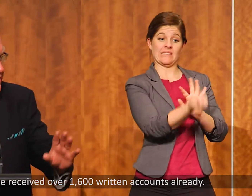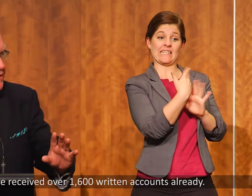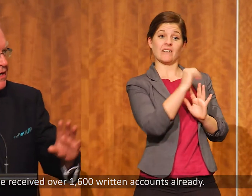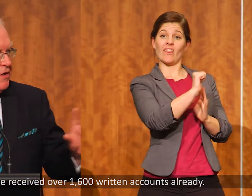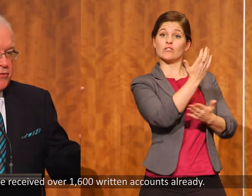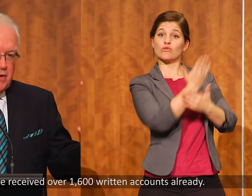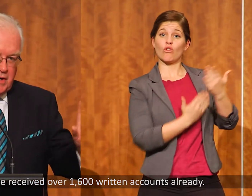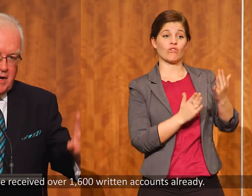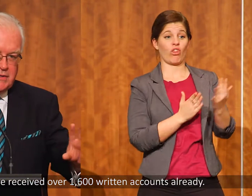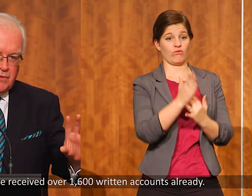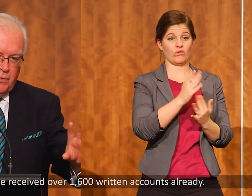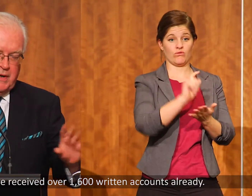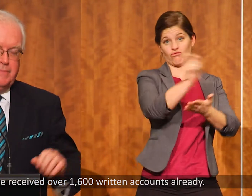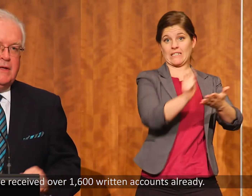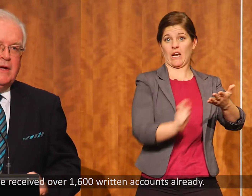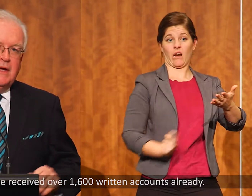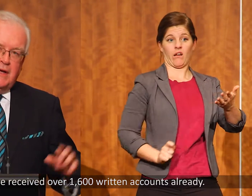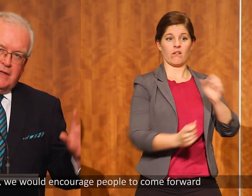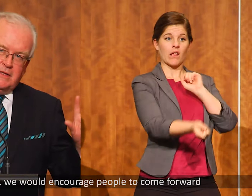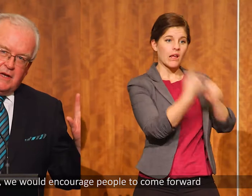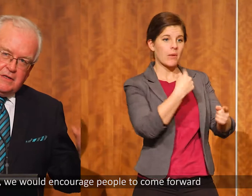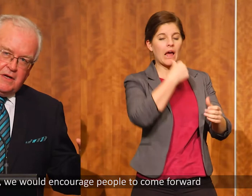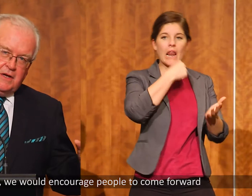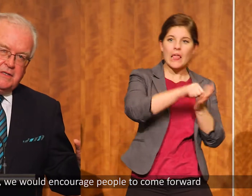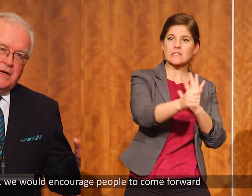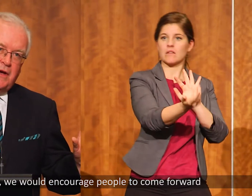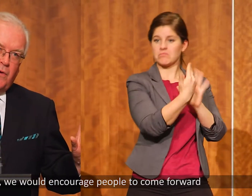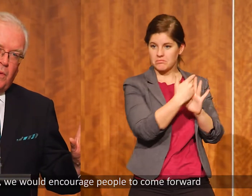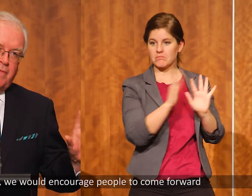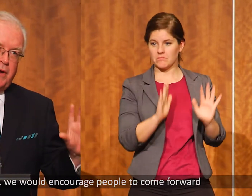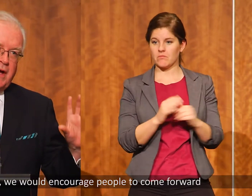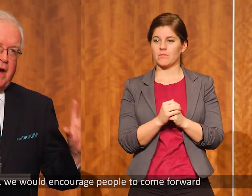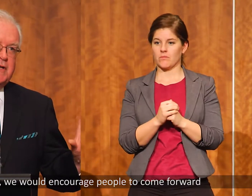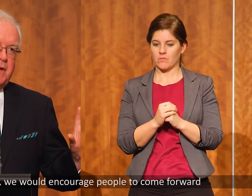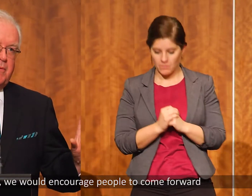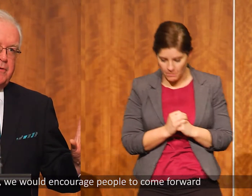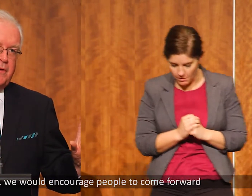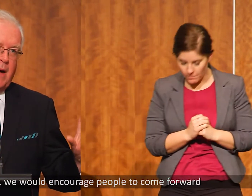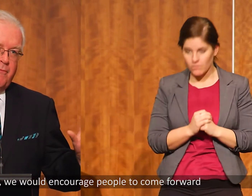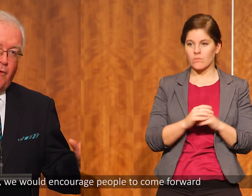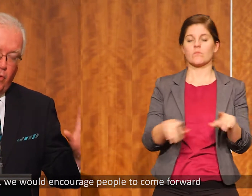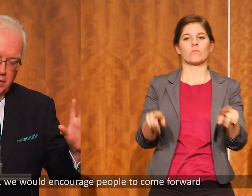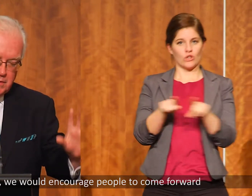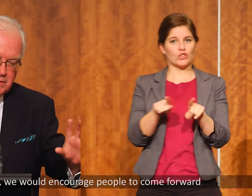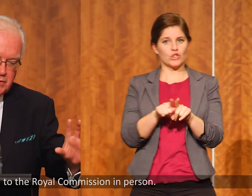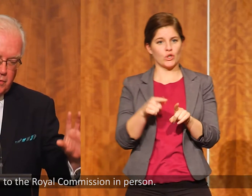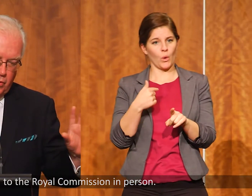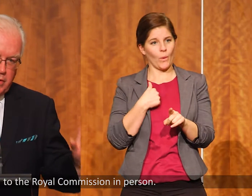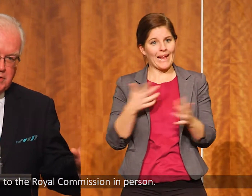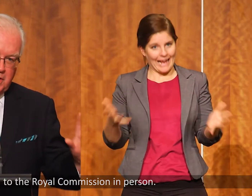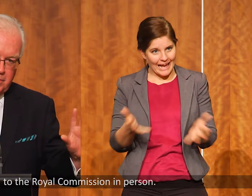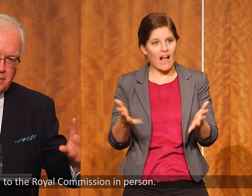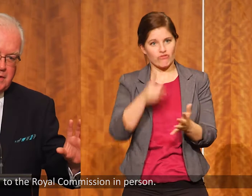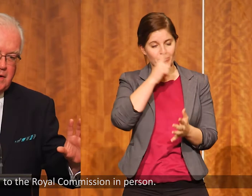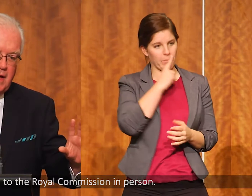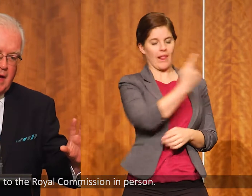over 1,600 written accounts already. The second thing is we would encourage people to come forward to the Royal